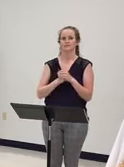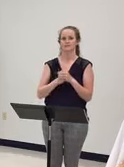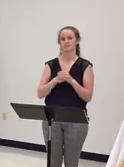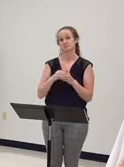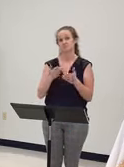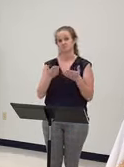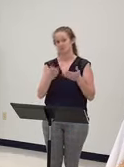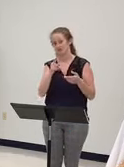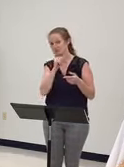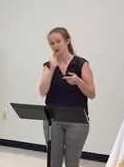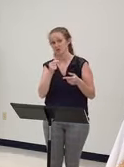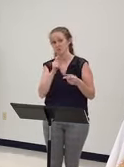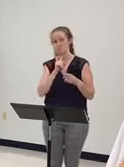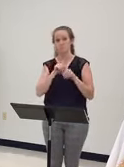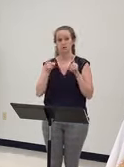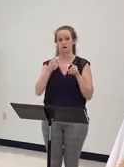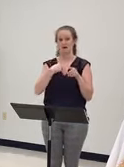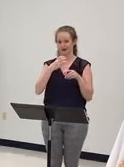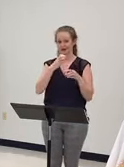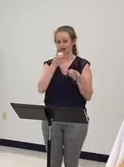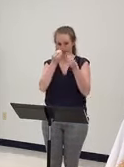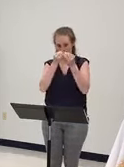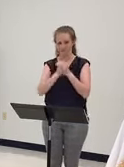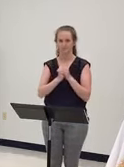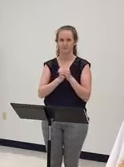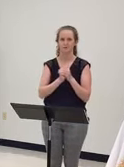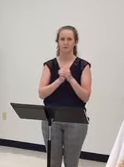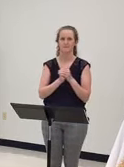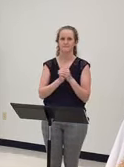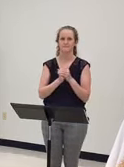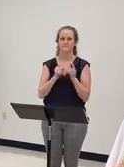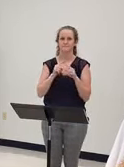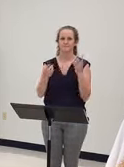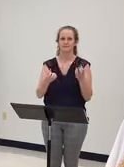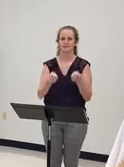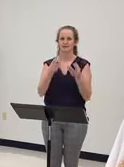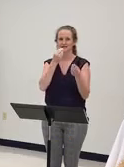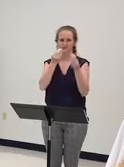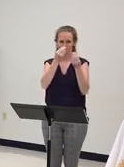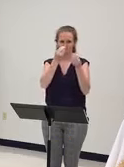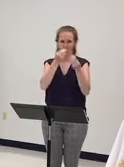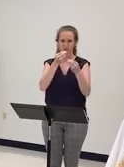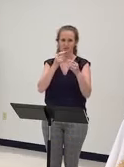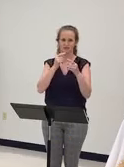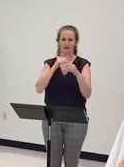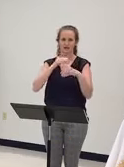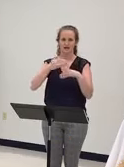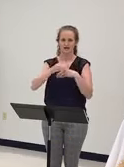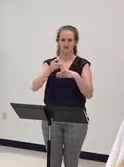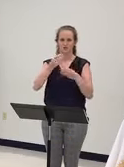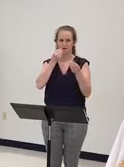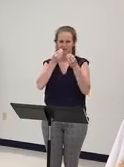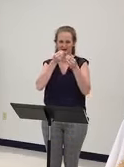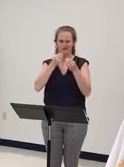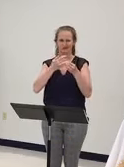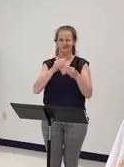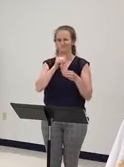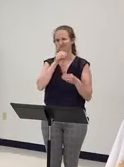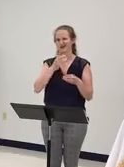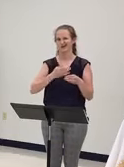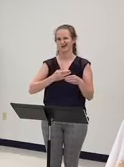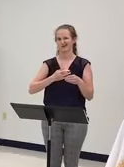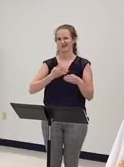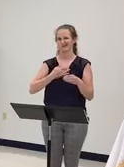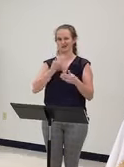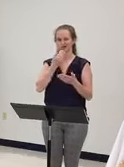do. And a lot of these foods, after you eat them, you feel those calories. I